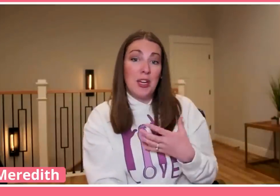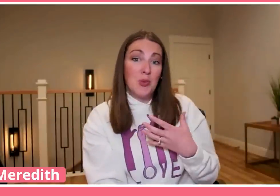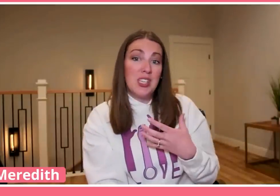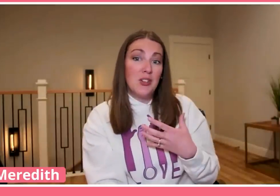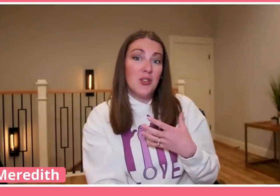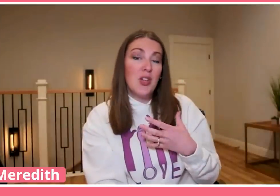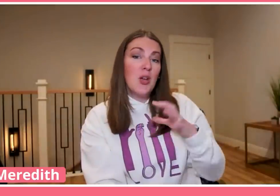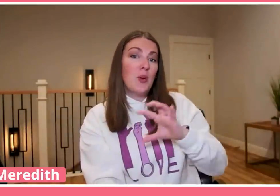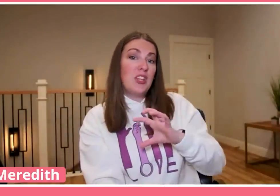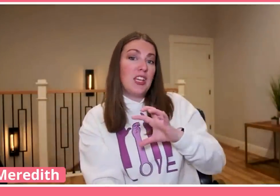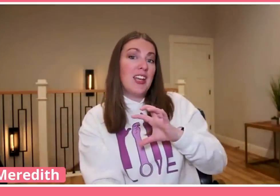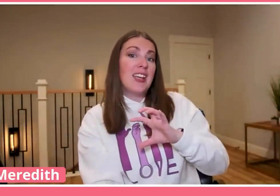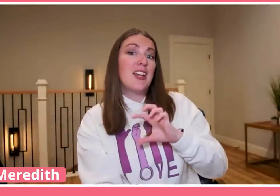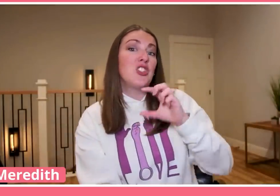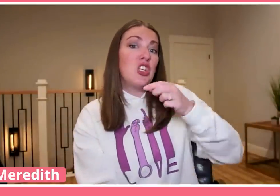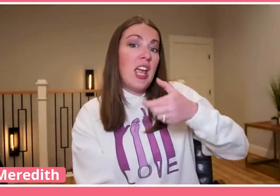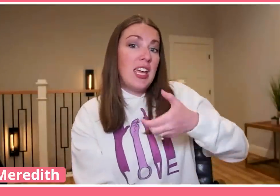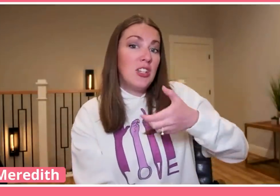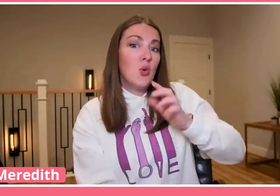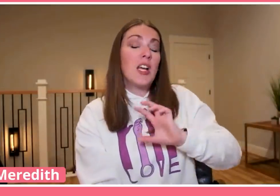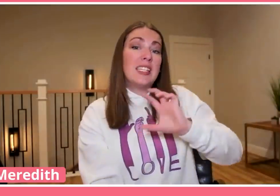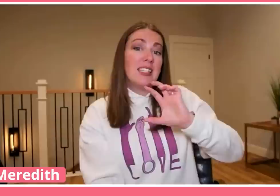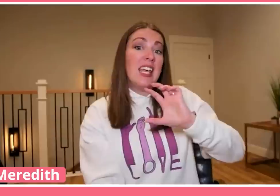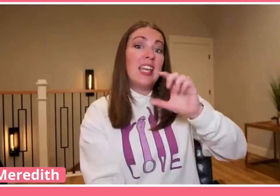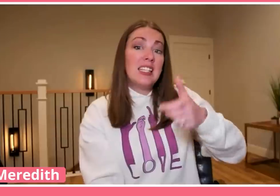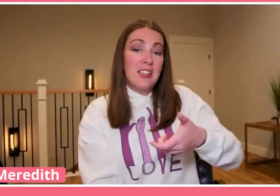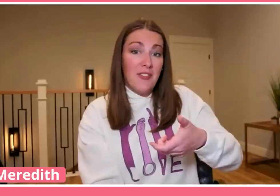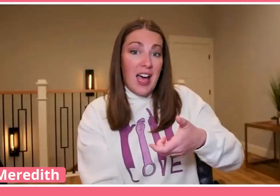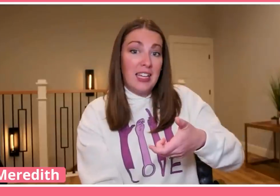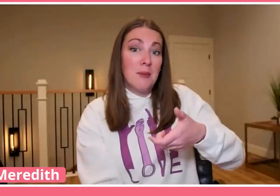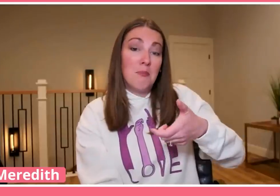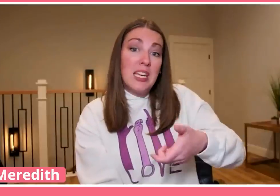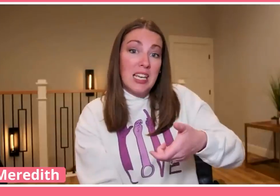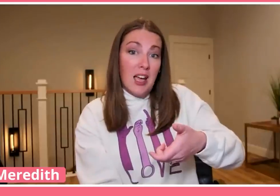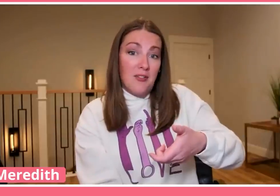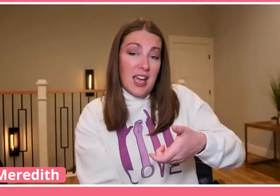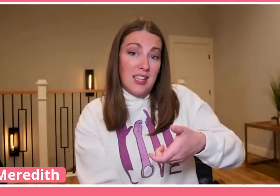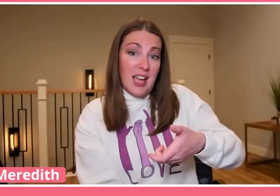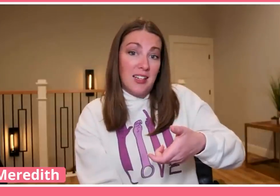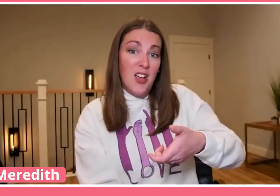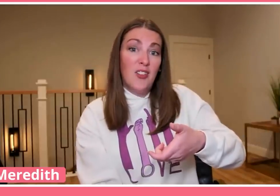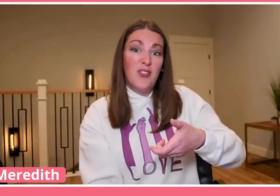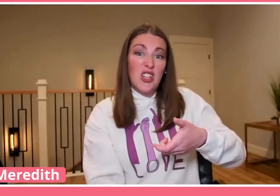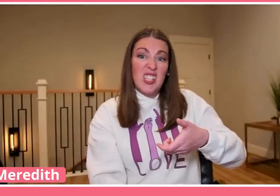-manual signals would then kind of change or intensify the meaning of that sign versus